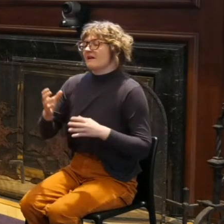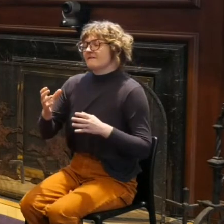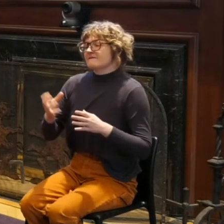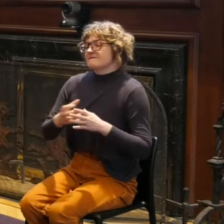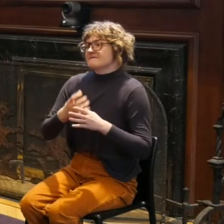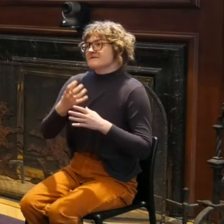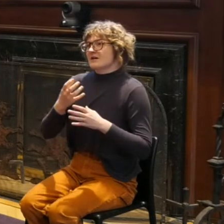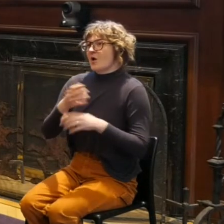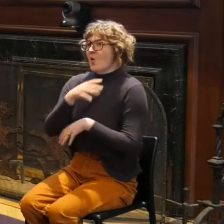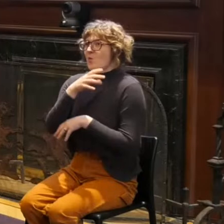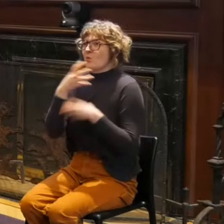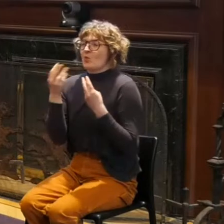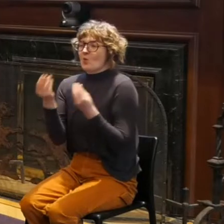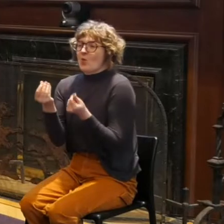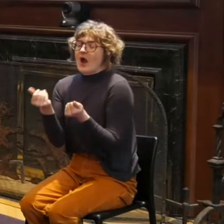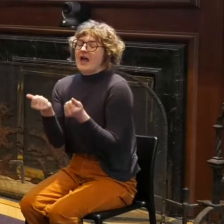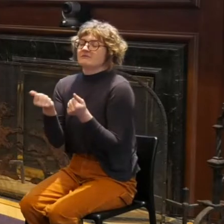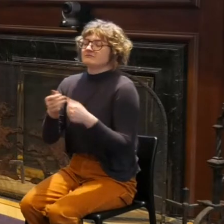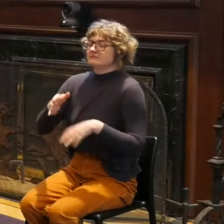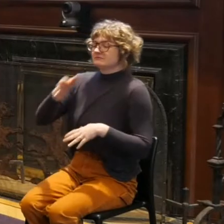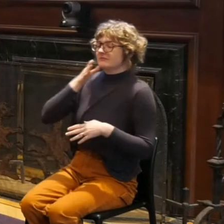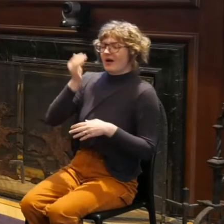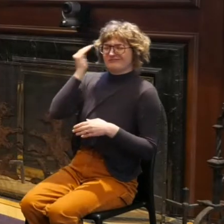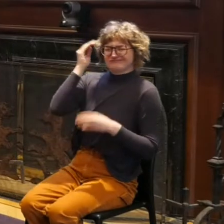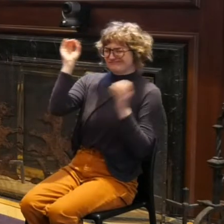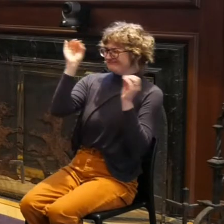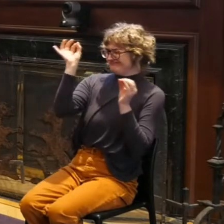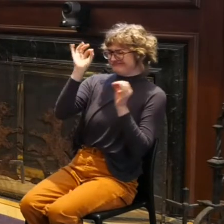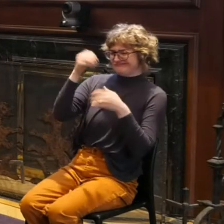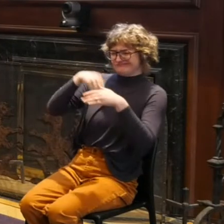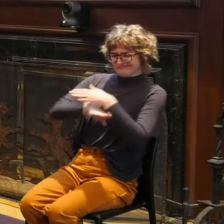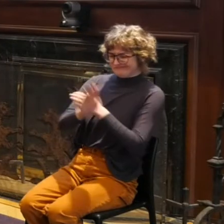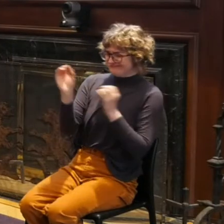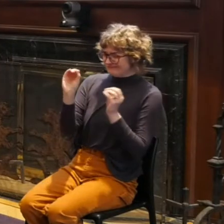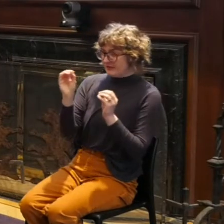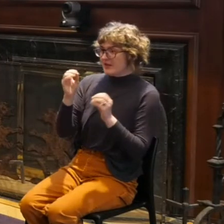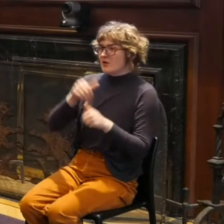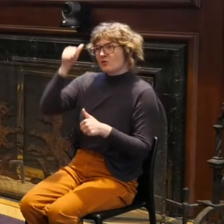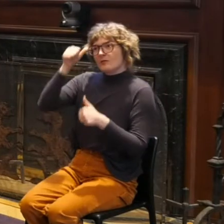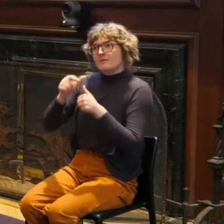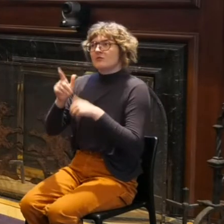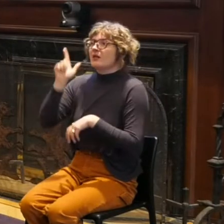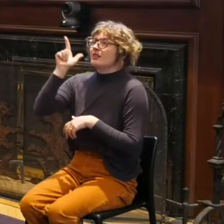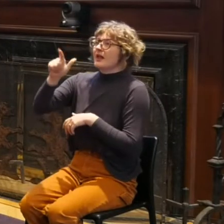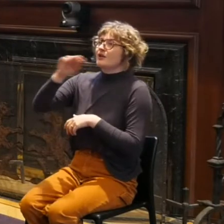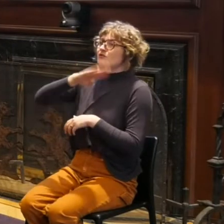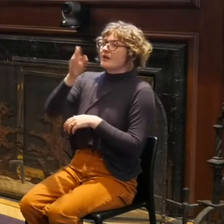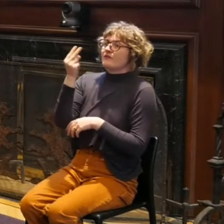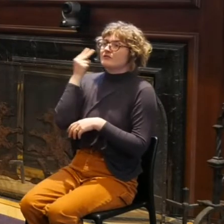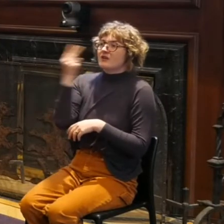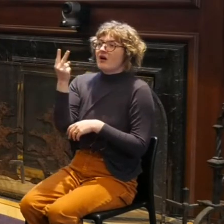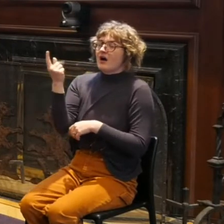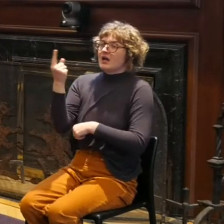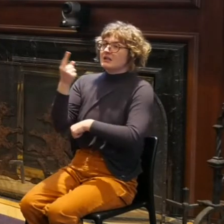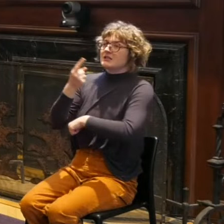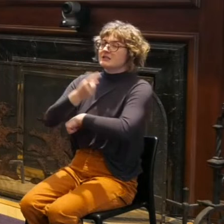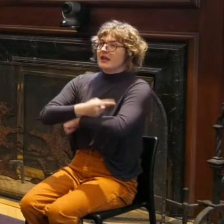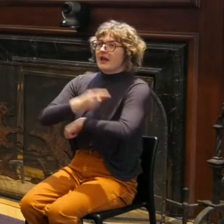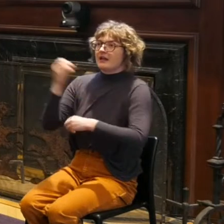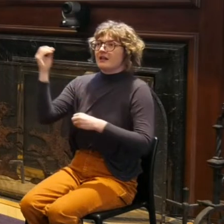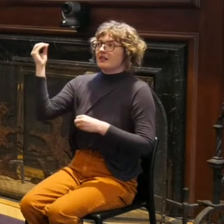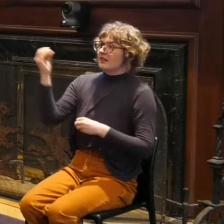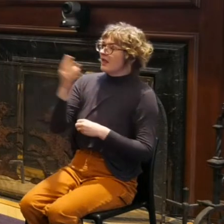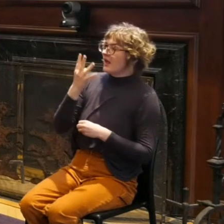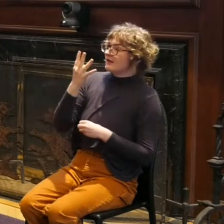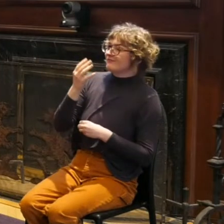and bound from a mother he will not know. He remembered later that he never saw her in the light of day. He